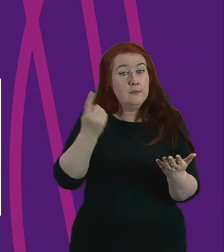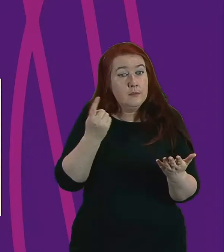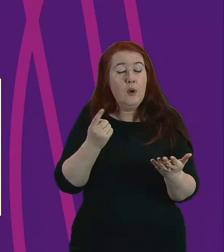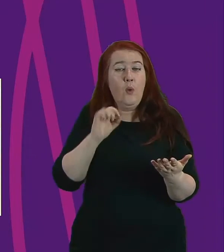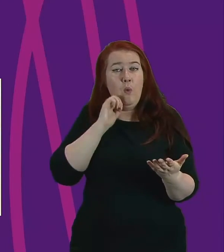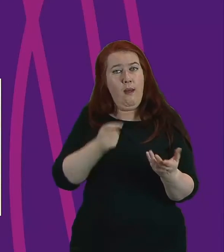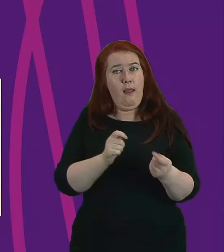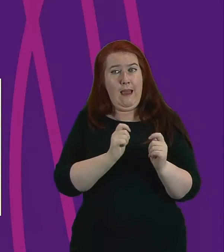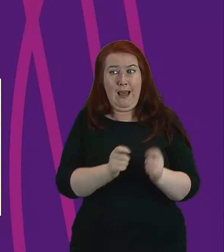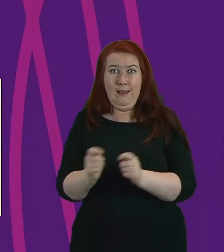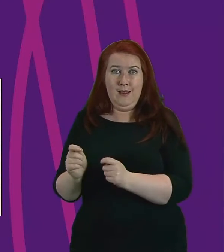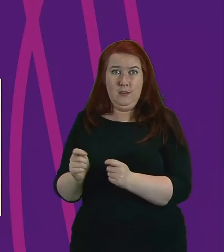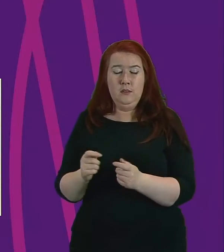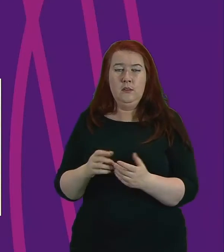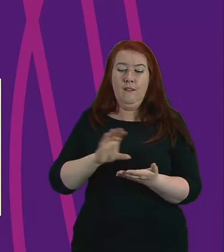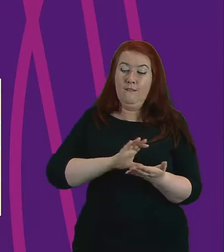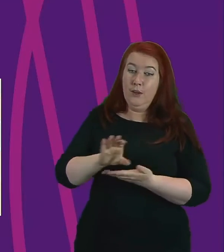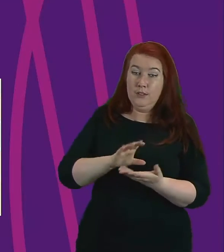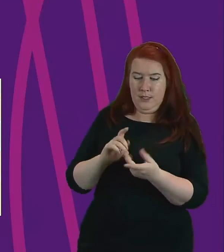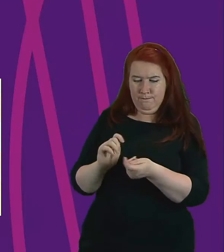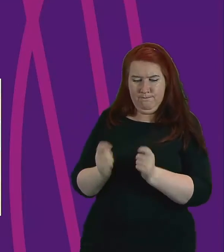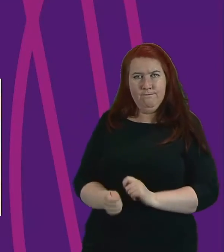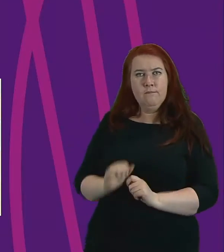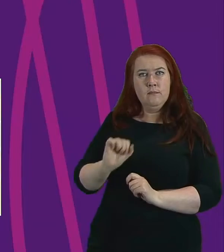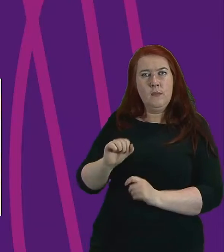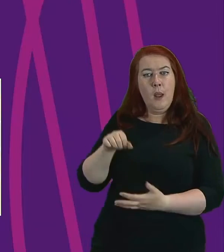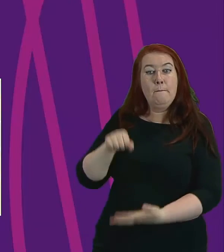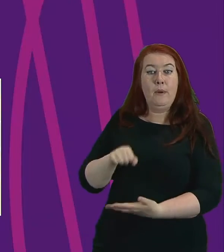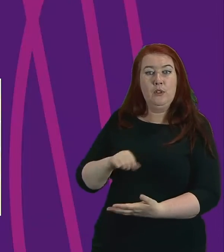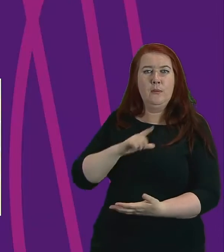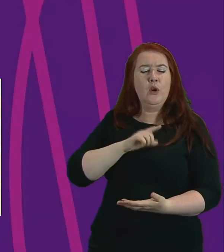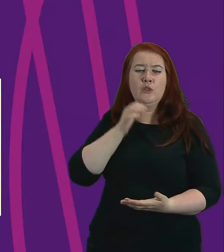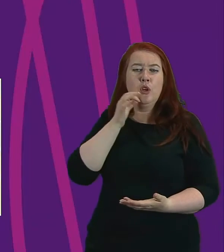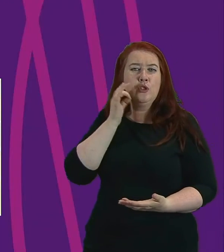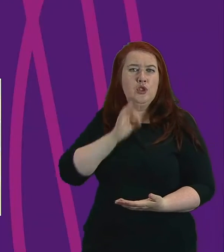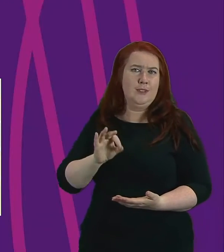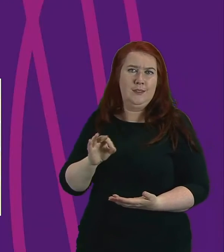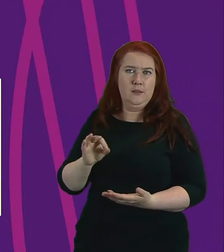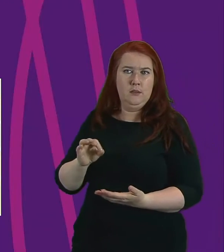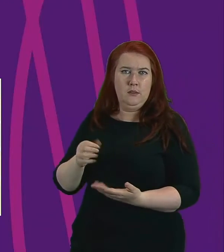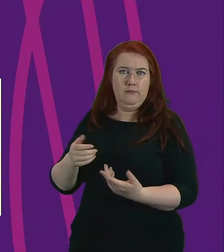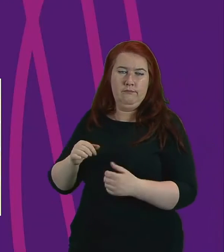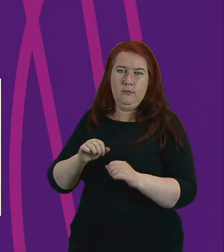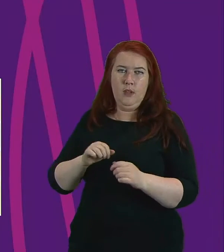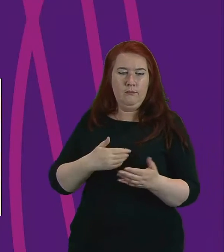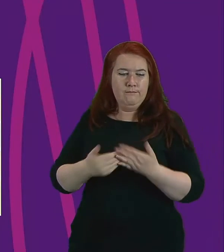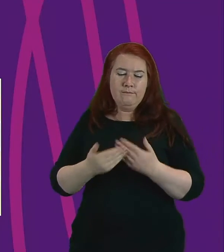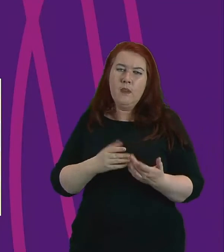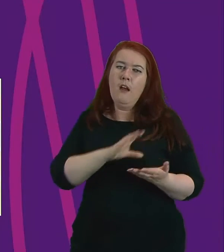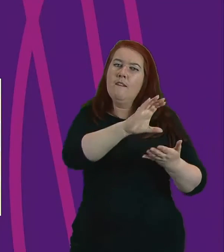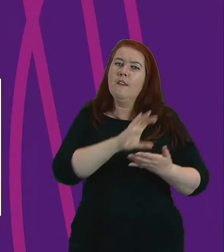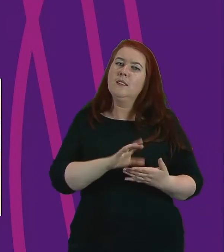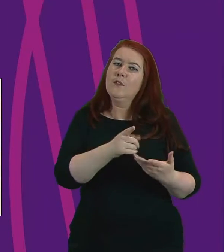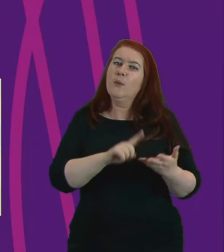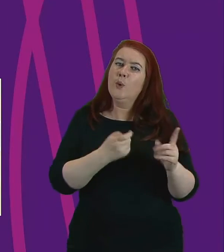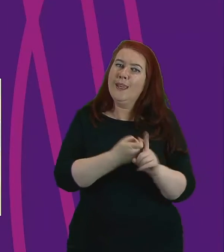within its own budget. Because this is not just a matter of Barnett consequentials, it's a matter of the Scottish Government's budget